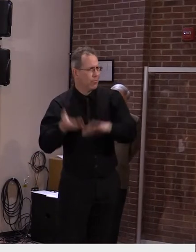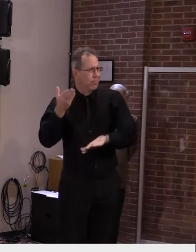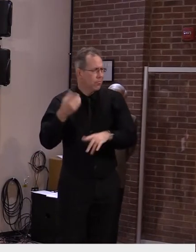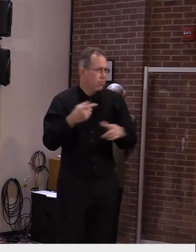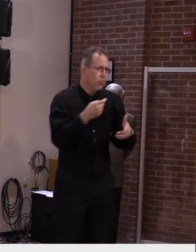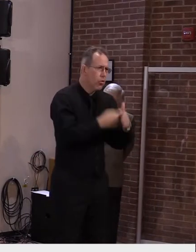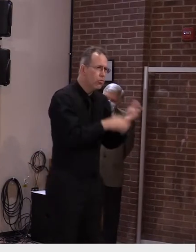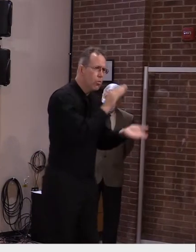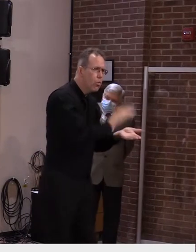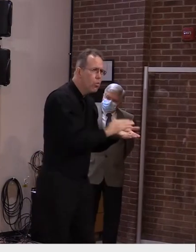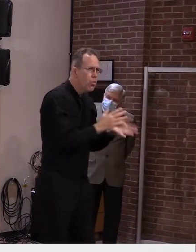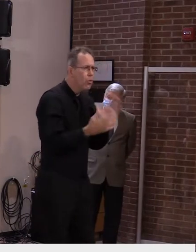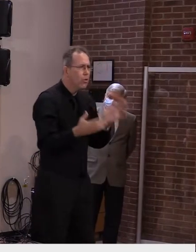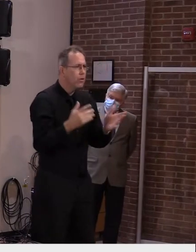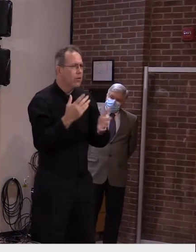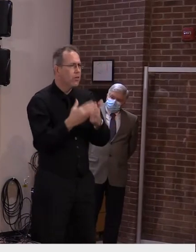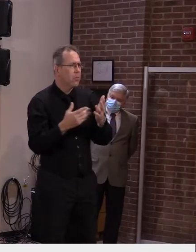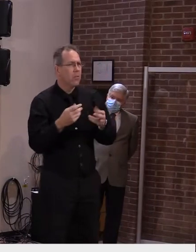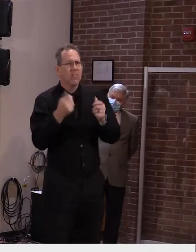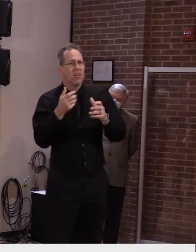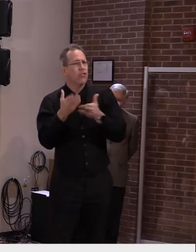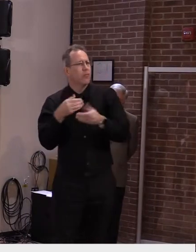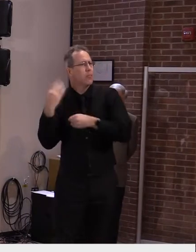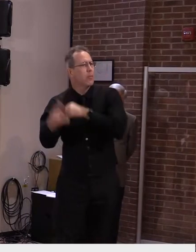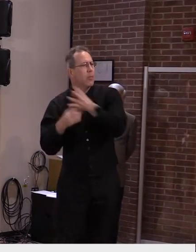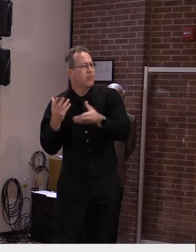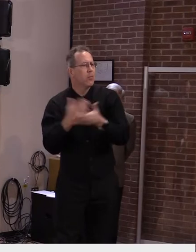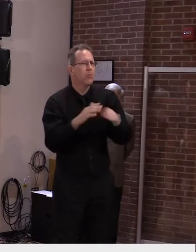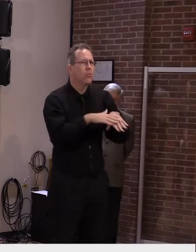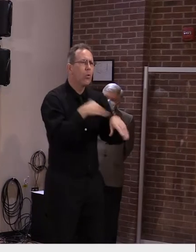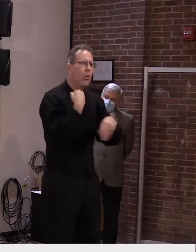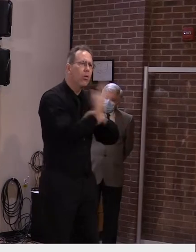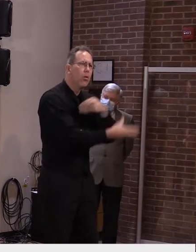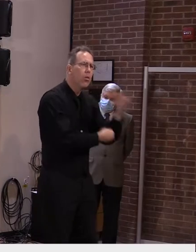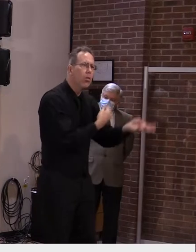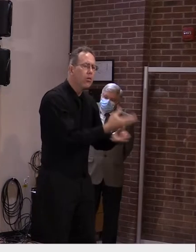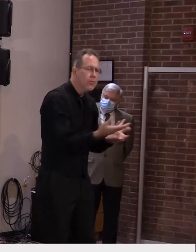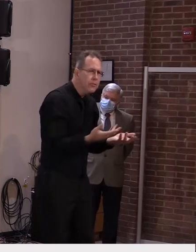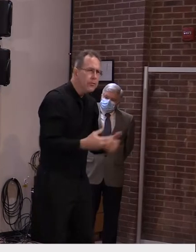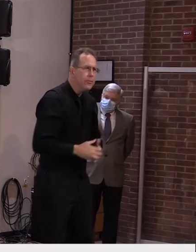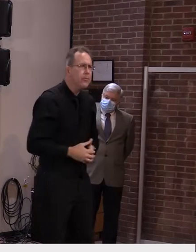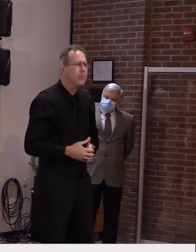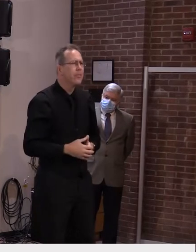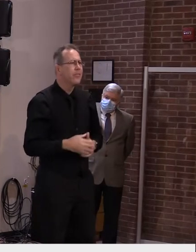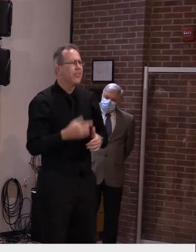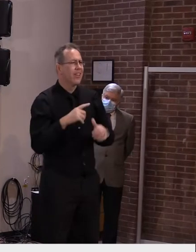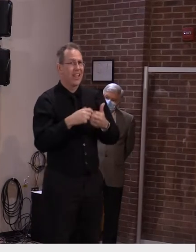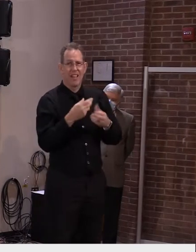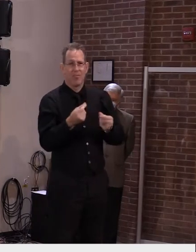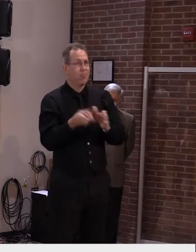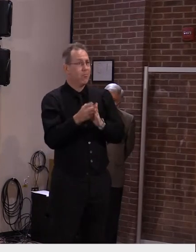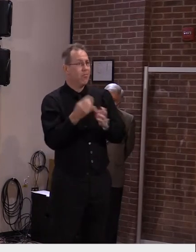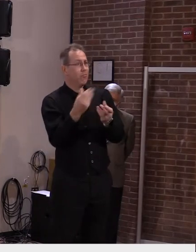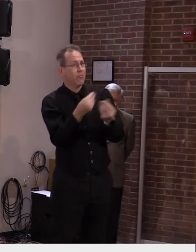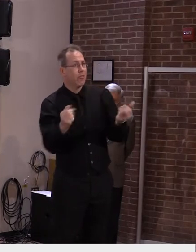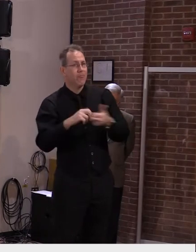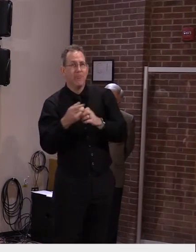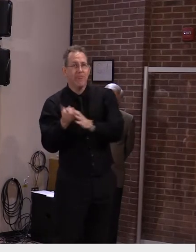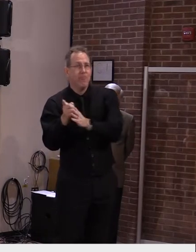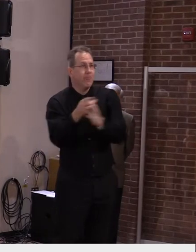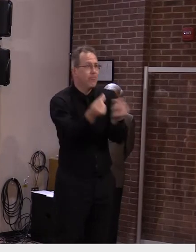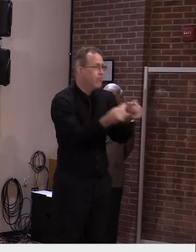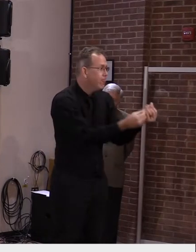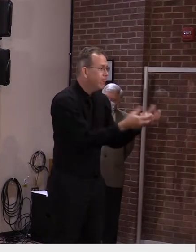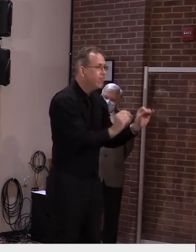one intervention during a pandemic. But to see progress being made, I think we need to give credit where credit's due. So when that starts to